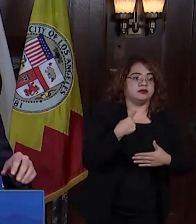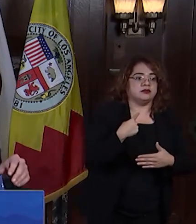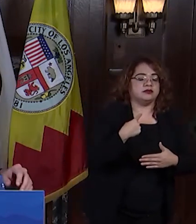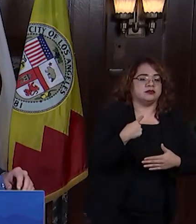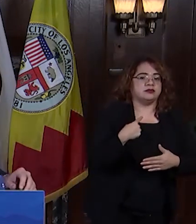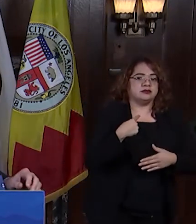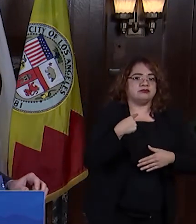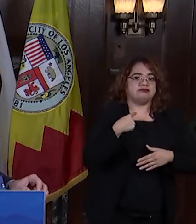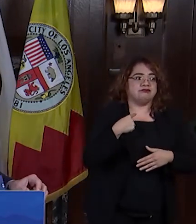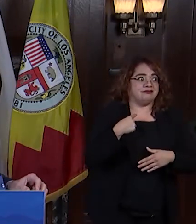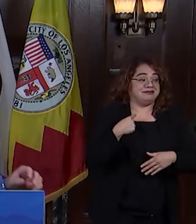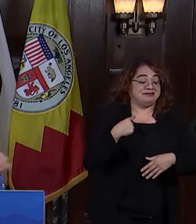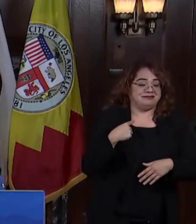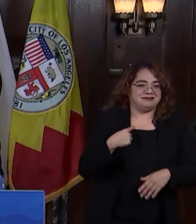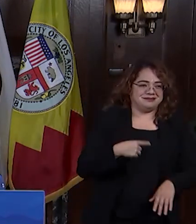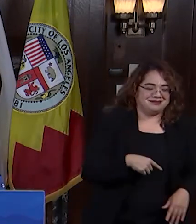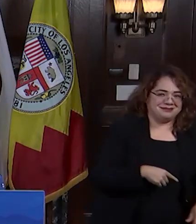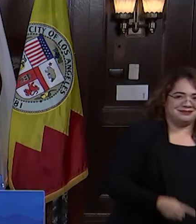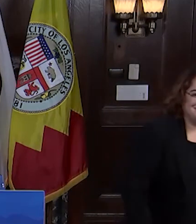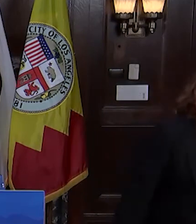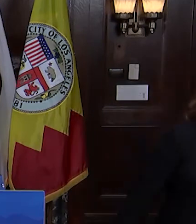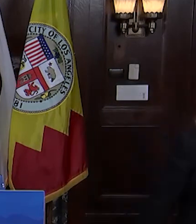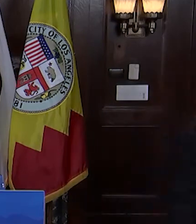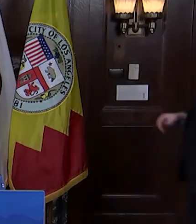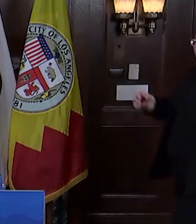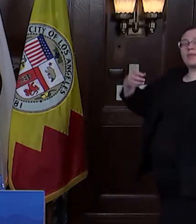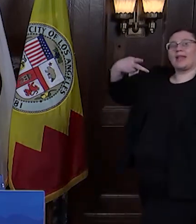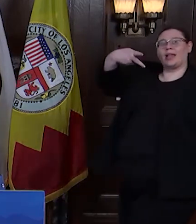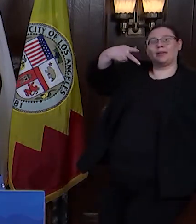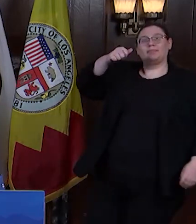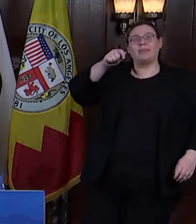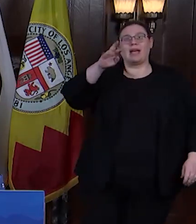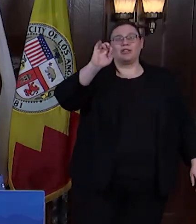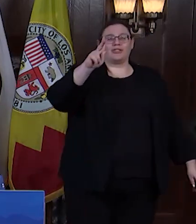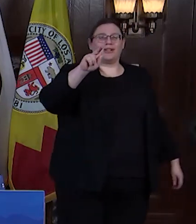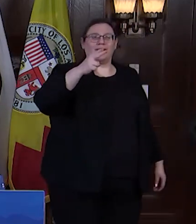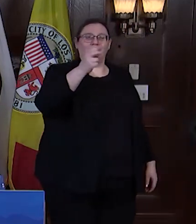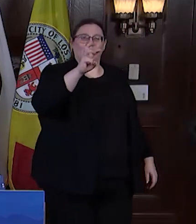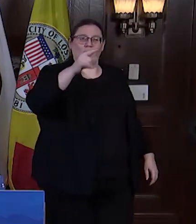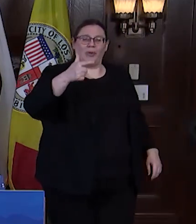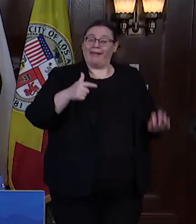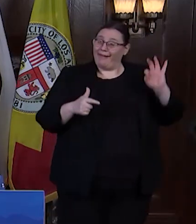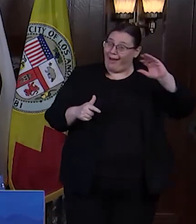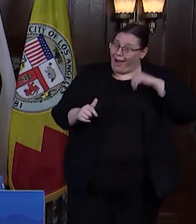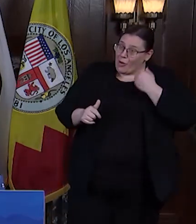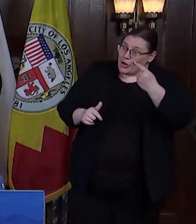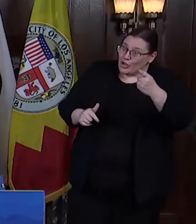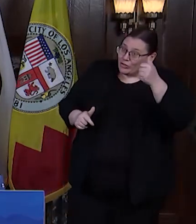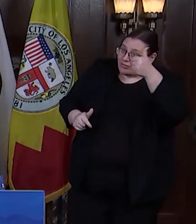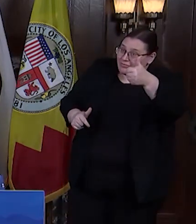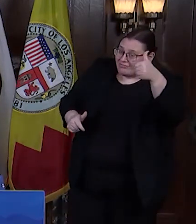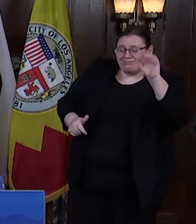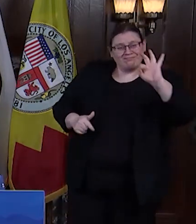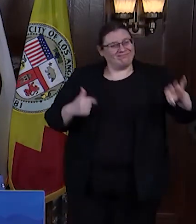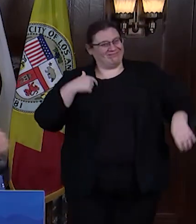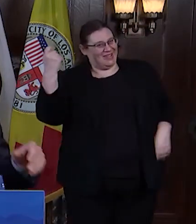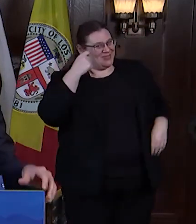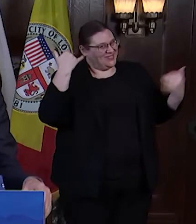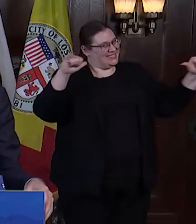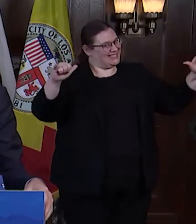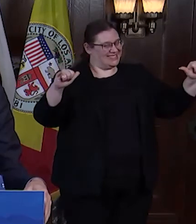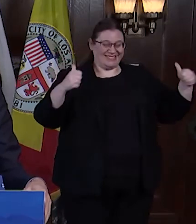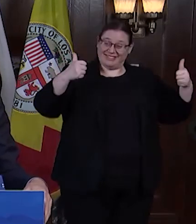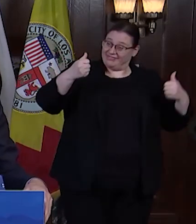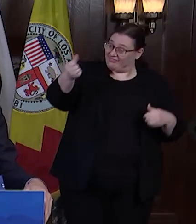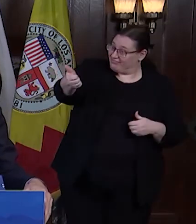line of Patrick Healy. Please go ahead. Hey, Patrick. Hi, Mr. Mayor. How are you this evening? I'm good. I'm celebrating still.